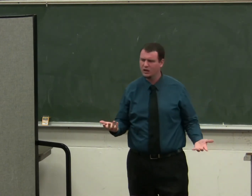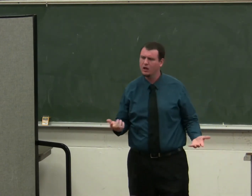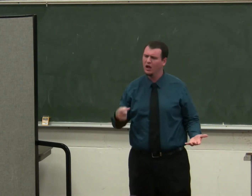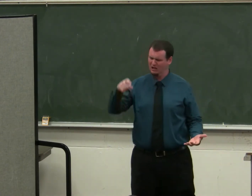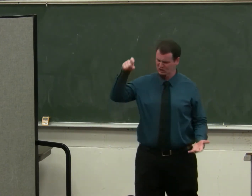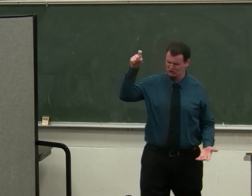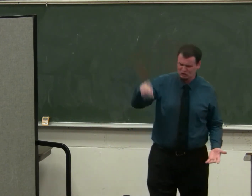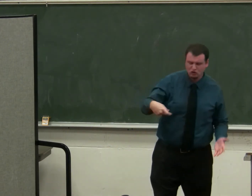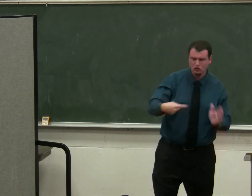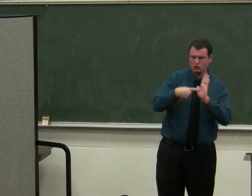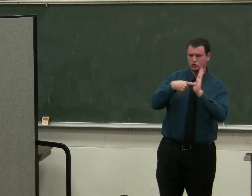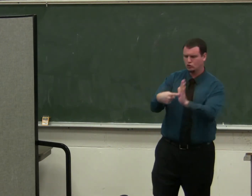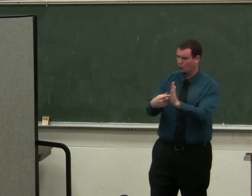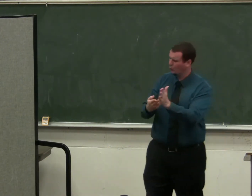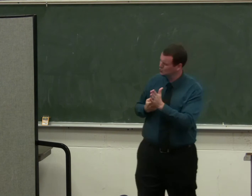and winning this trophy?